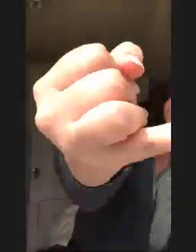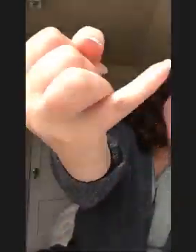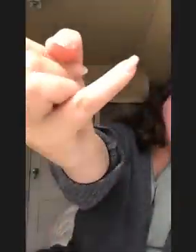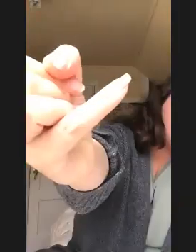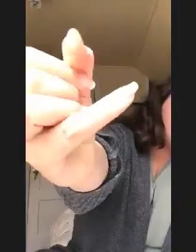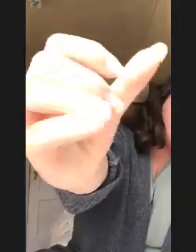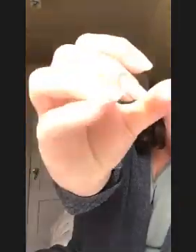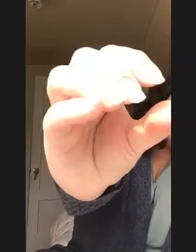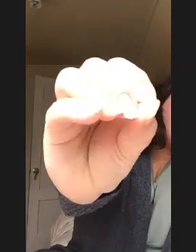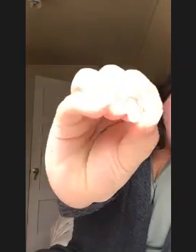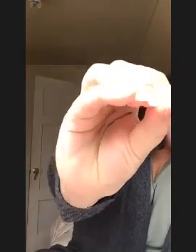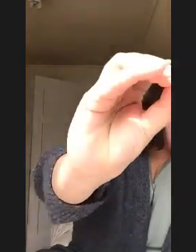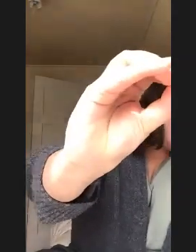J O